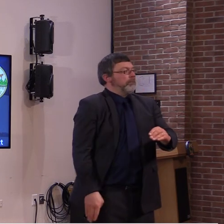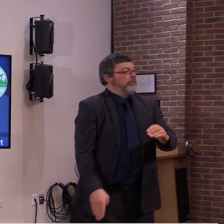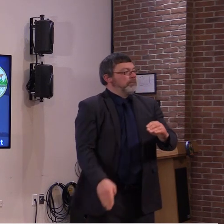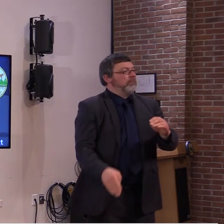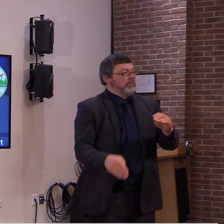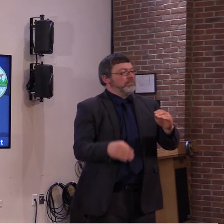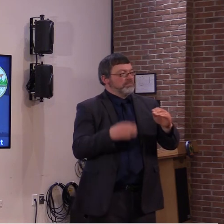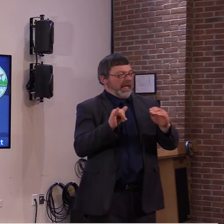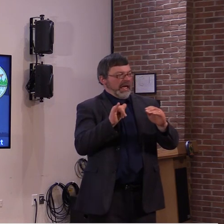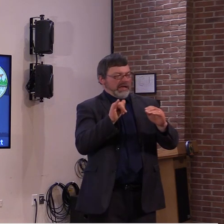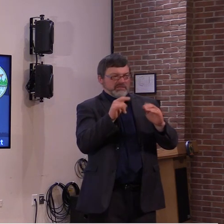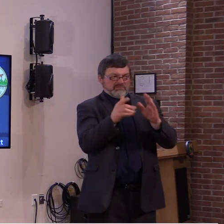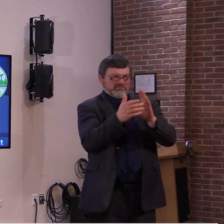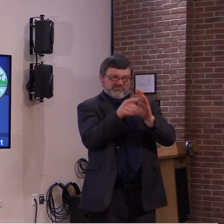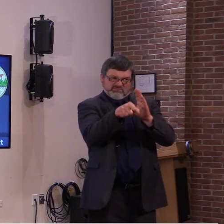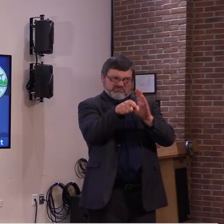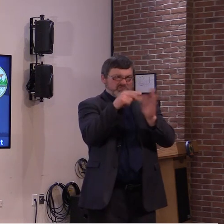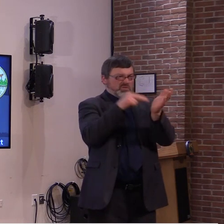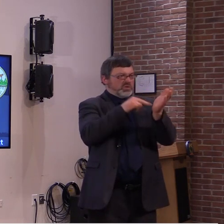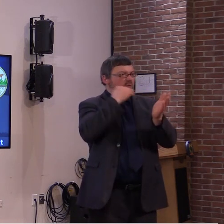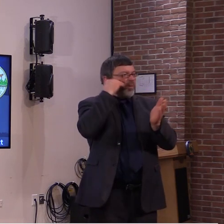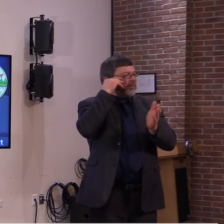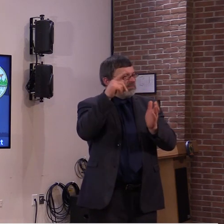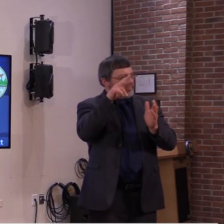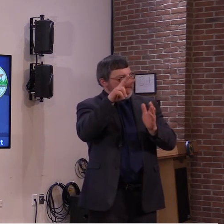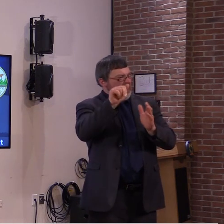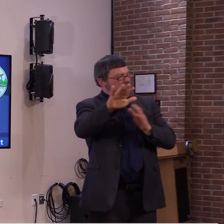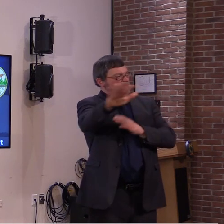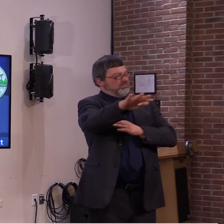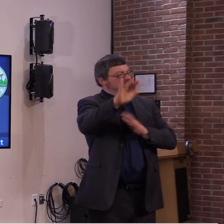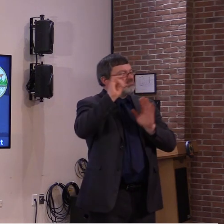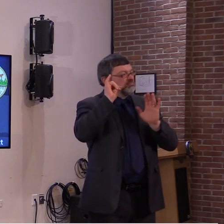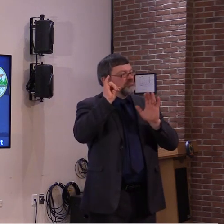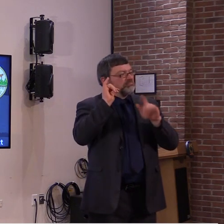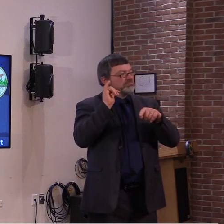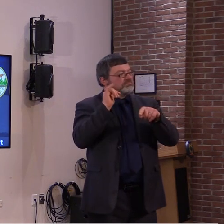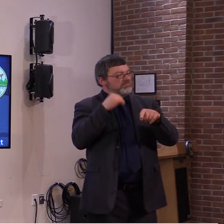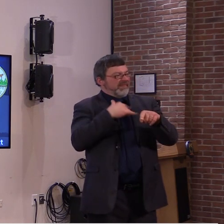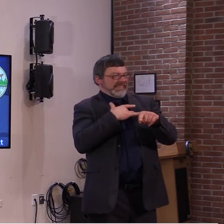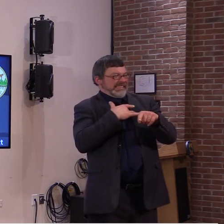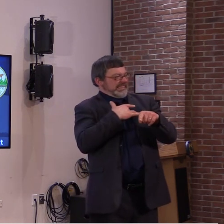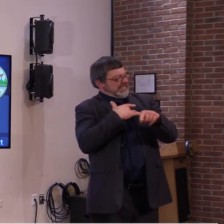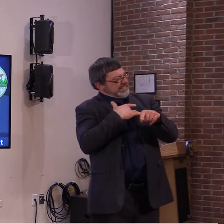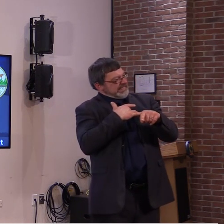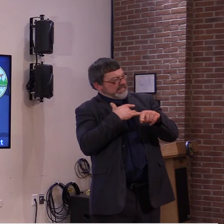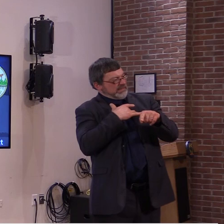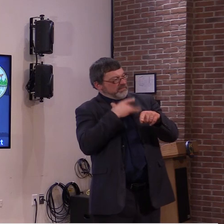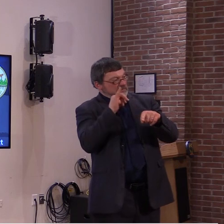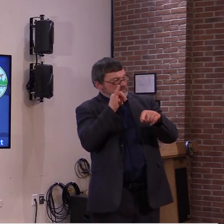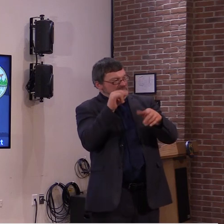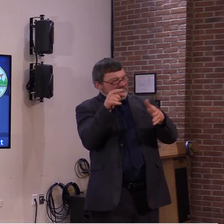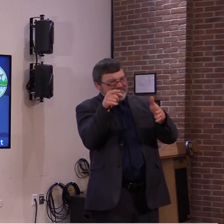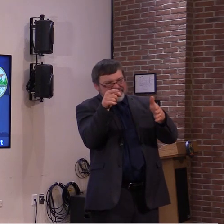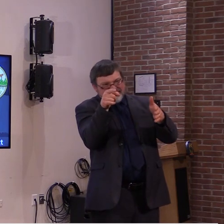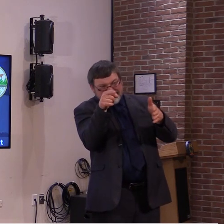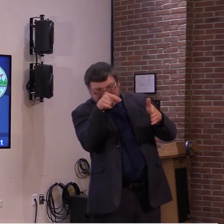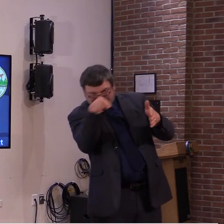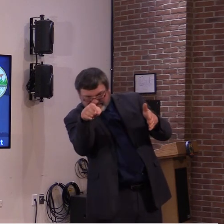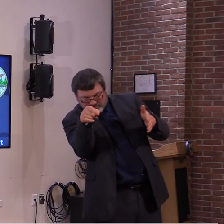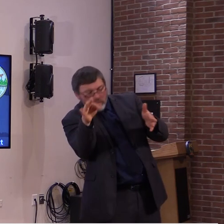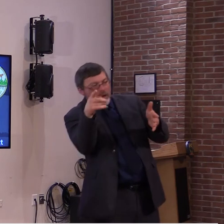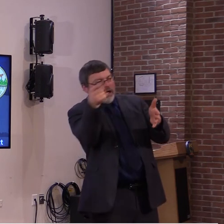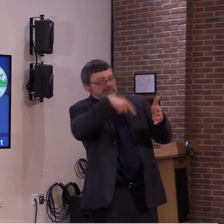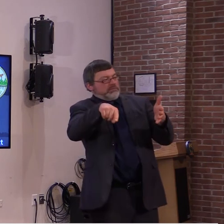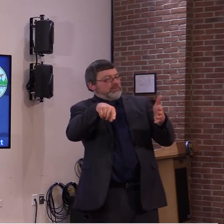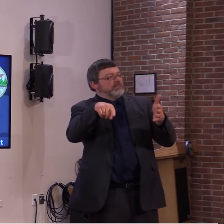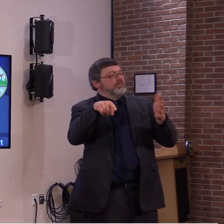mid-January. We anticipate that the rest of the vaccination program will conclude at